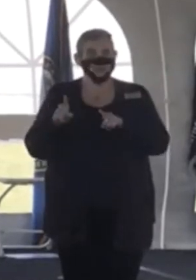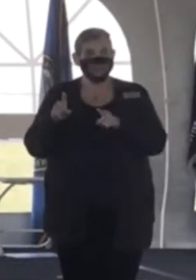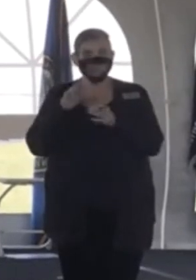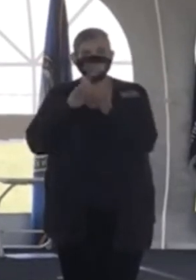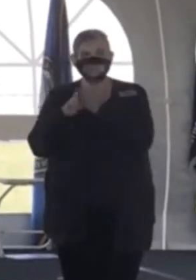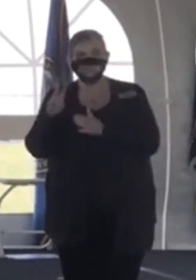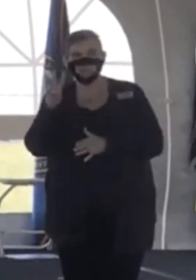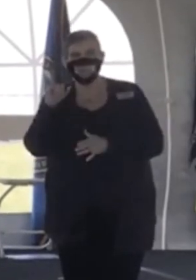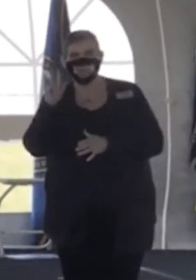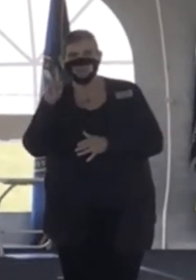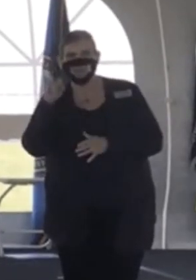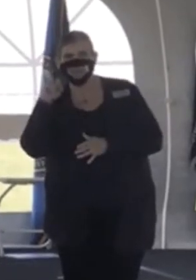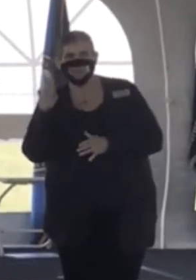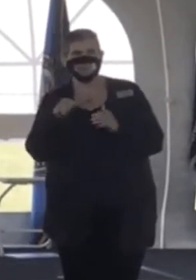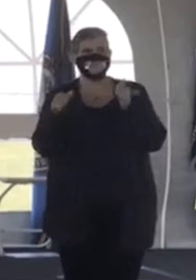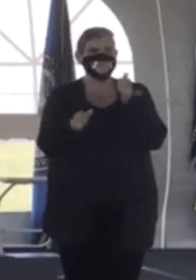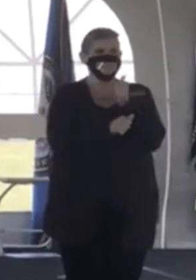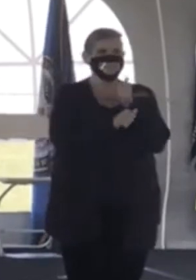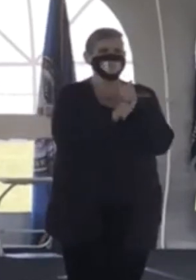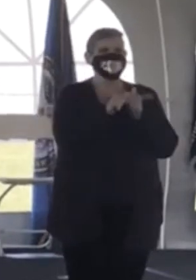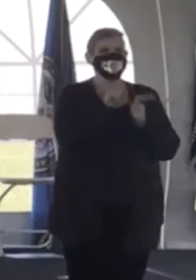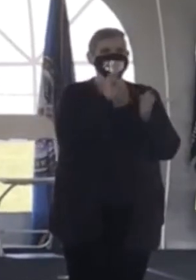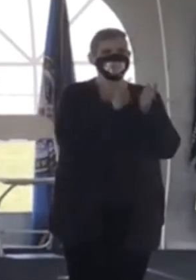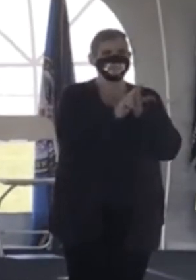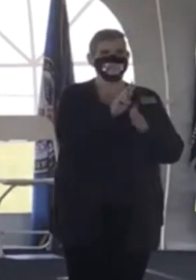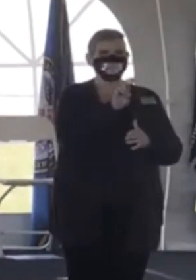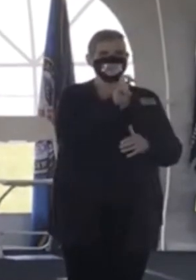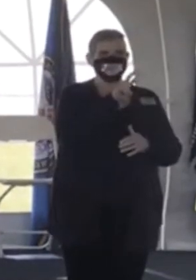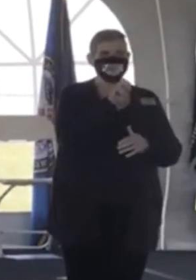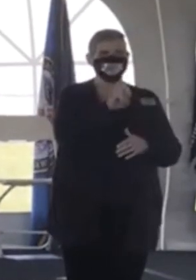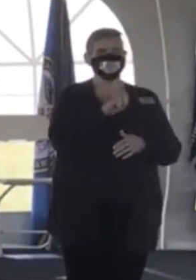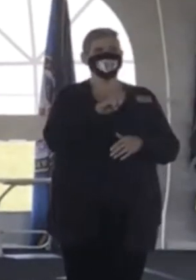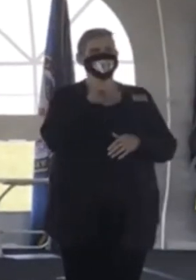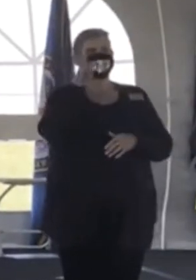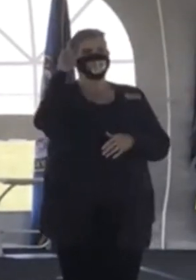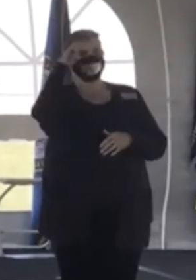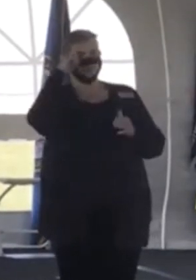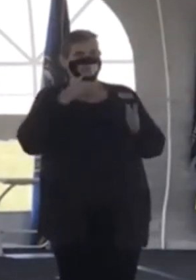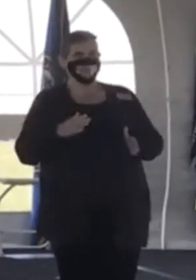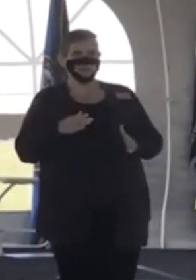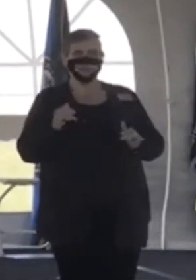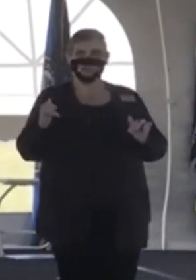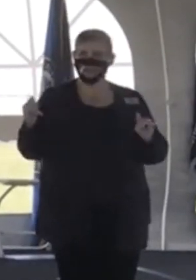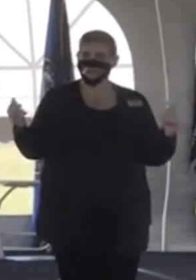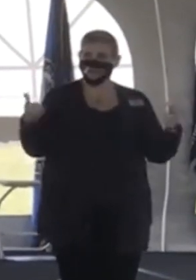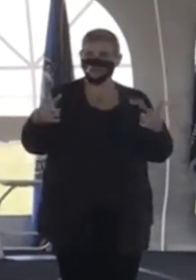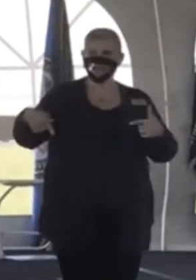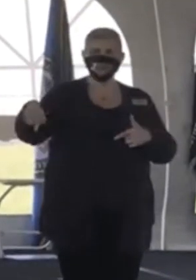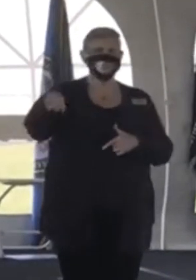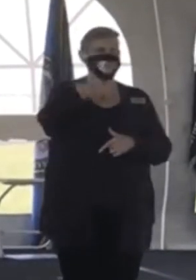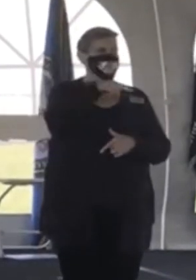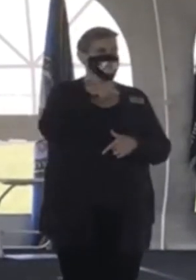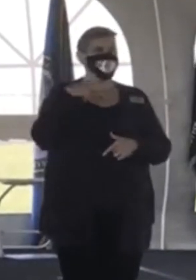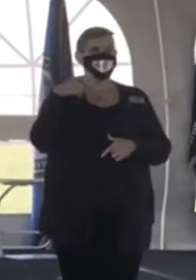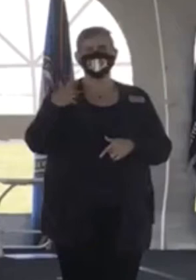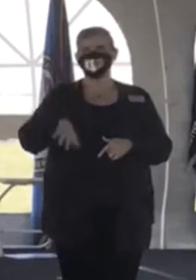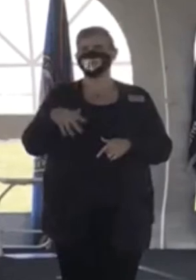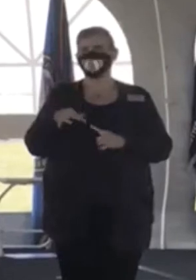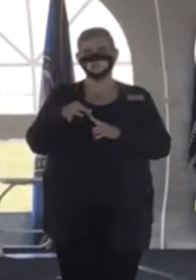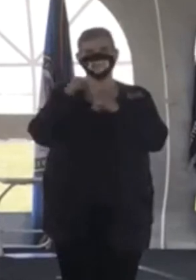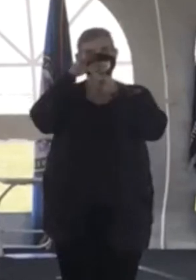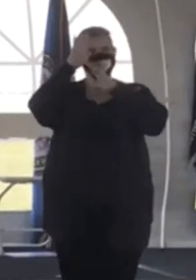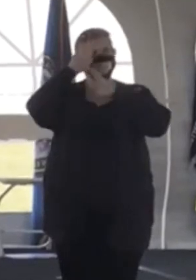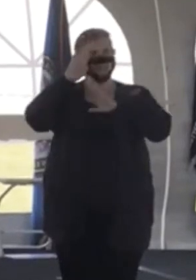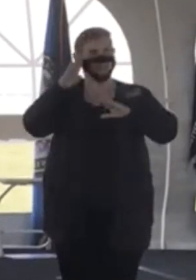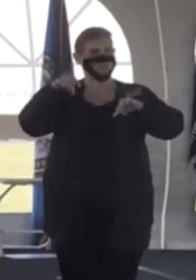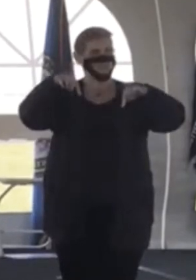Wilkie and Undersecretary Reeves, our Governor Mark Gordon, and all of you. And a special honor and